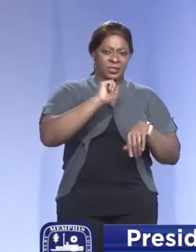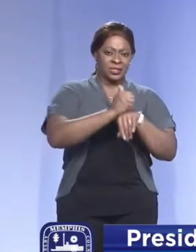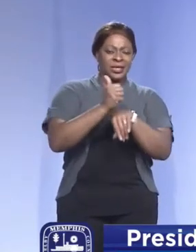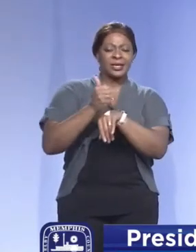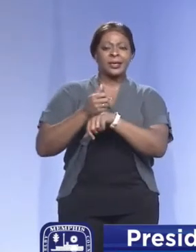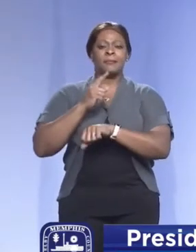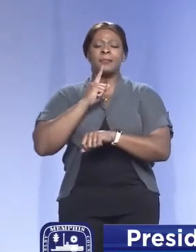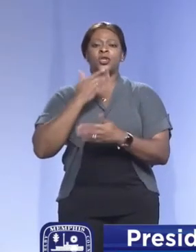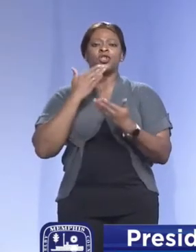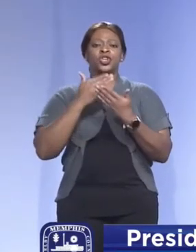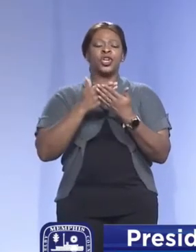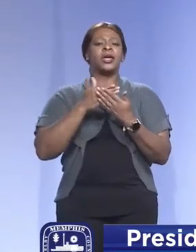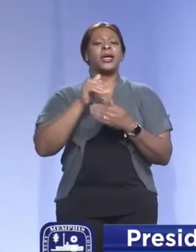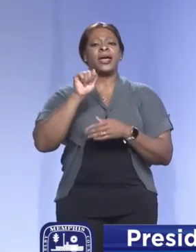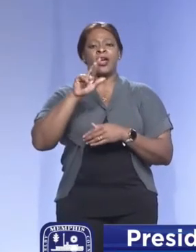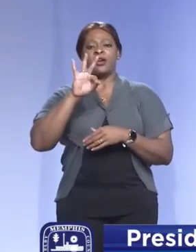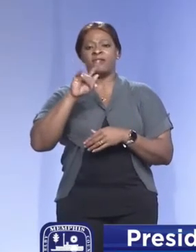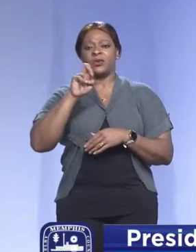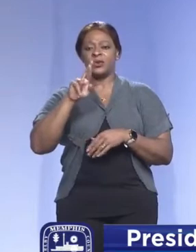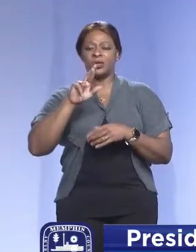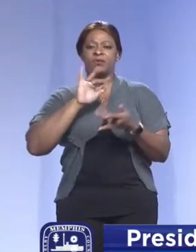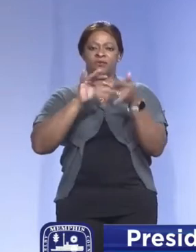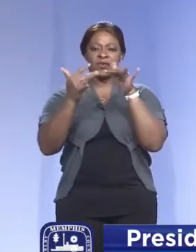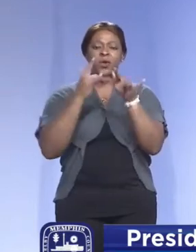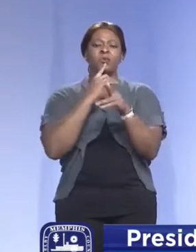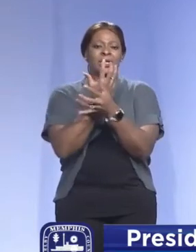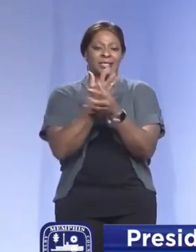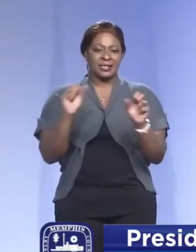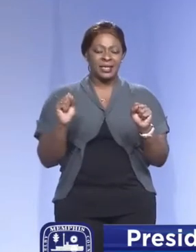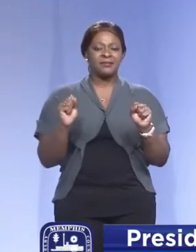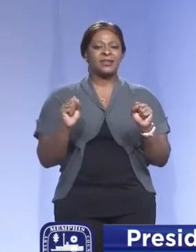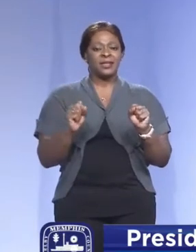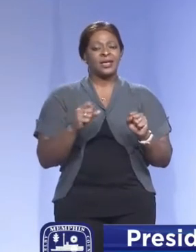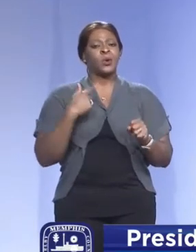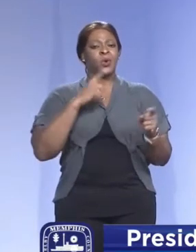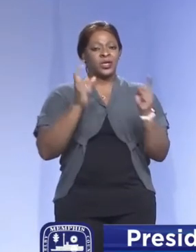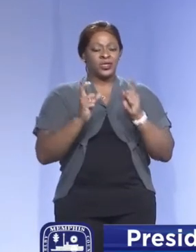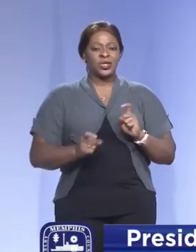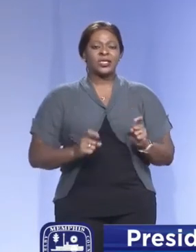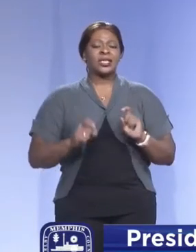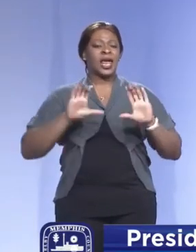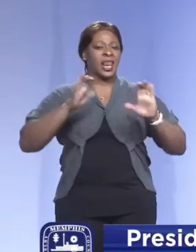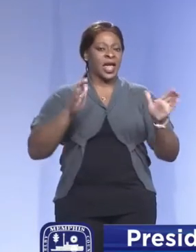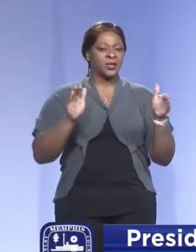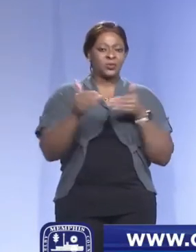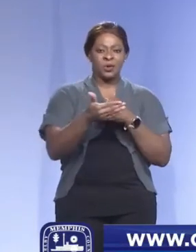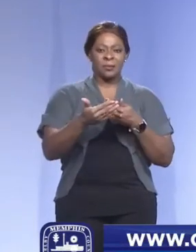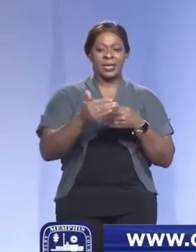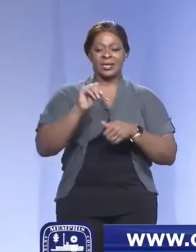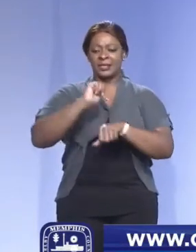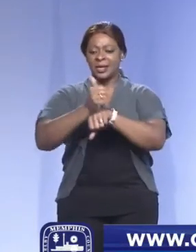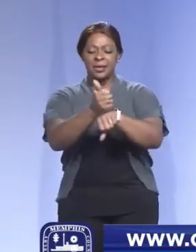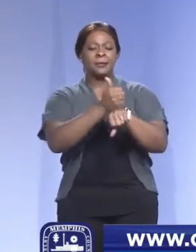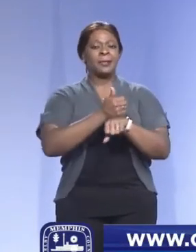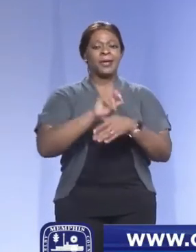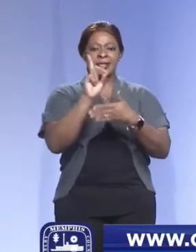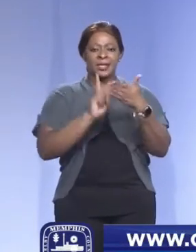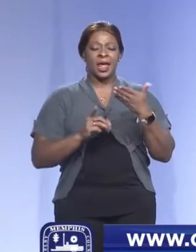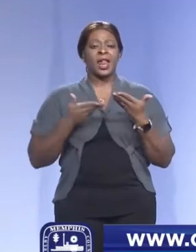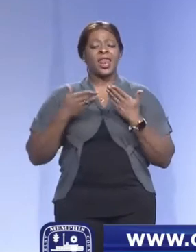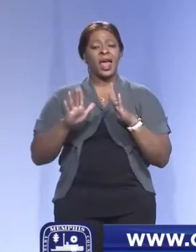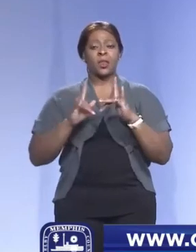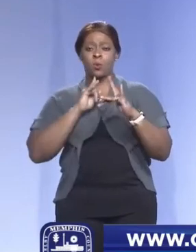improved airflow and greater safety. We've been able to adjust classrooms, layout, and design to allow for